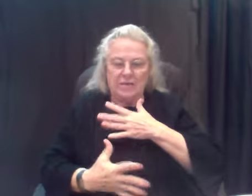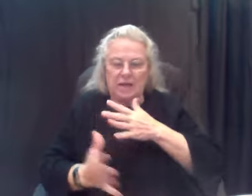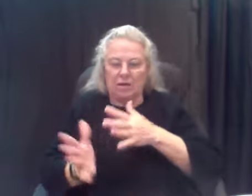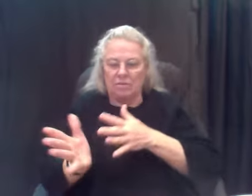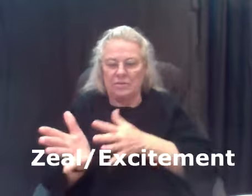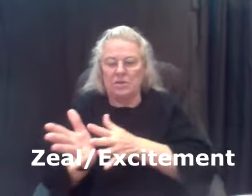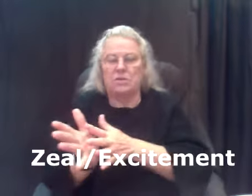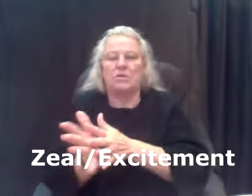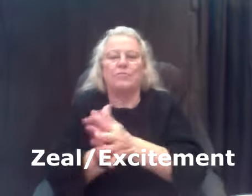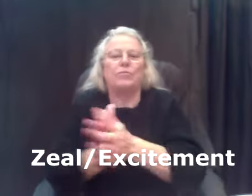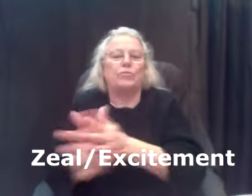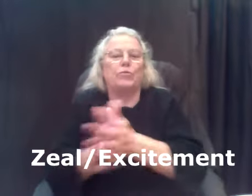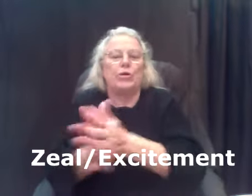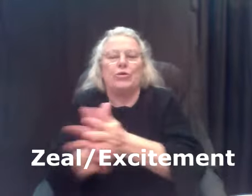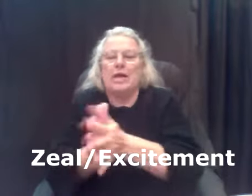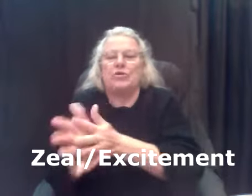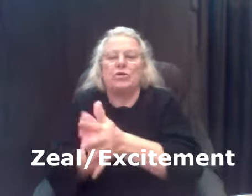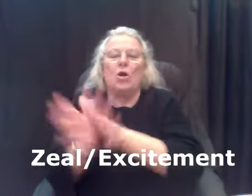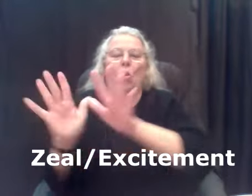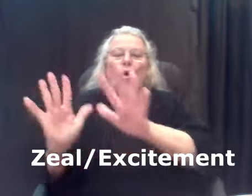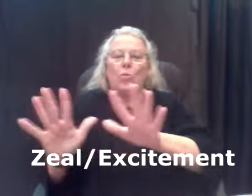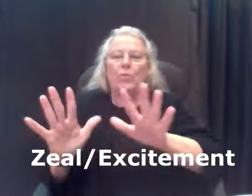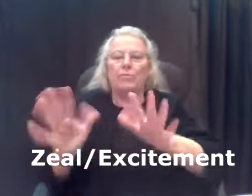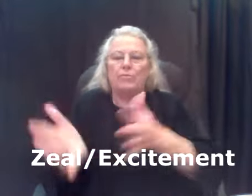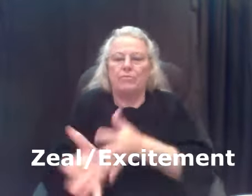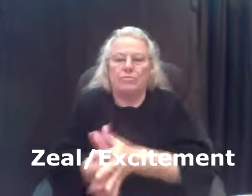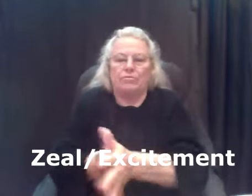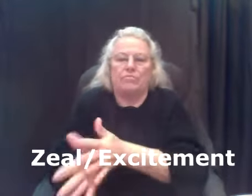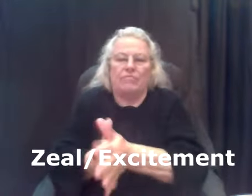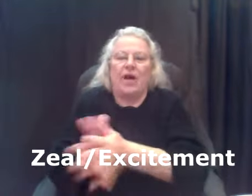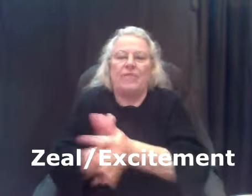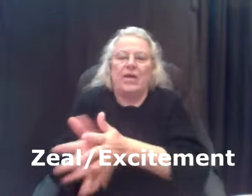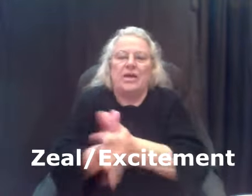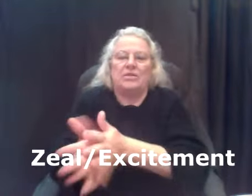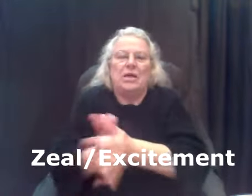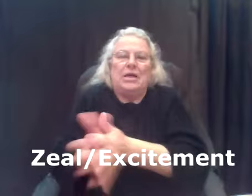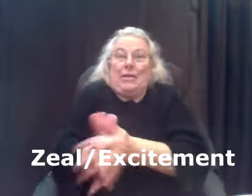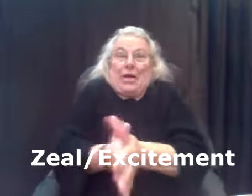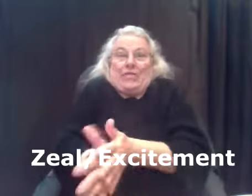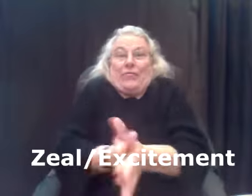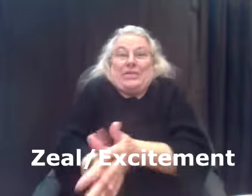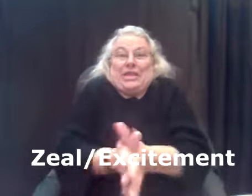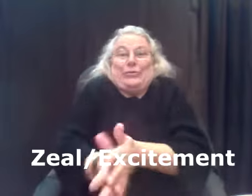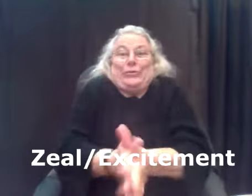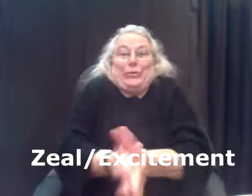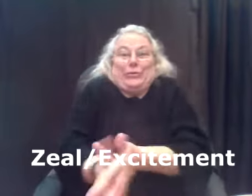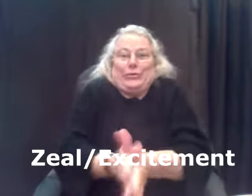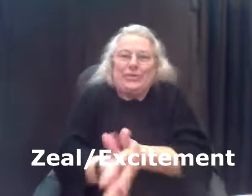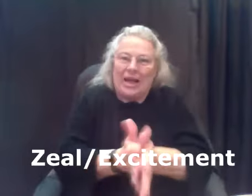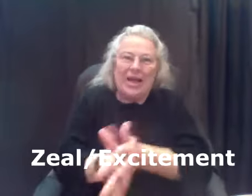Zeal. Oh, boy, your hands just open. 5 hands back and forth. It's like, woo, we got a lot of